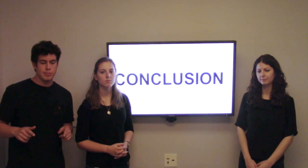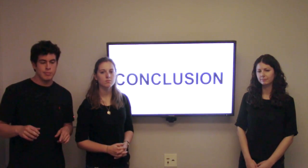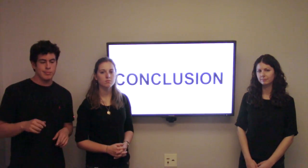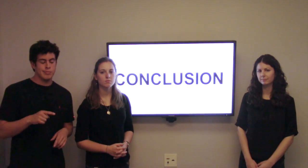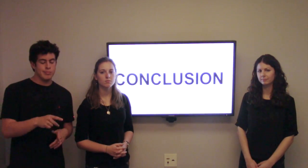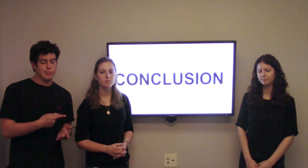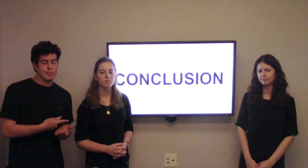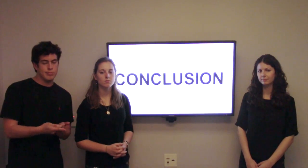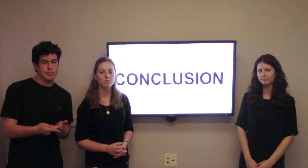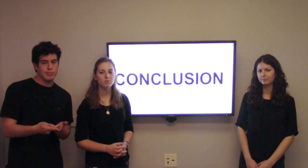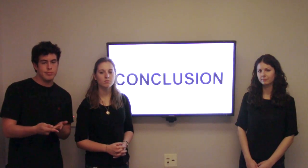you failed.